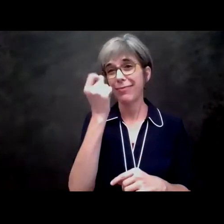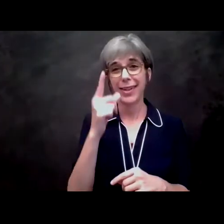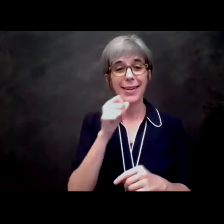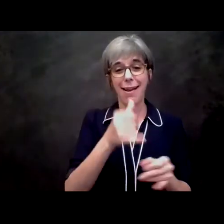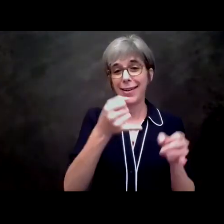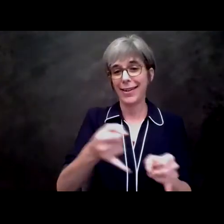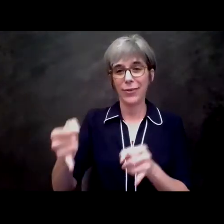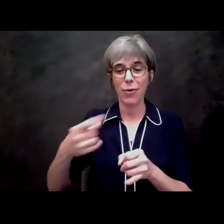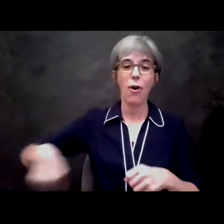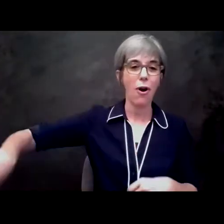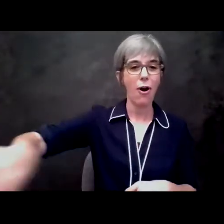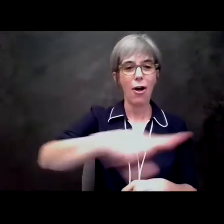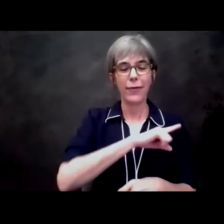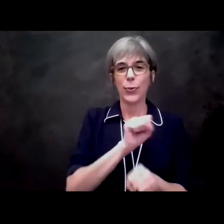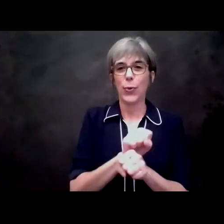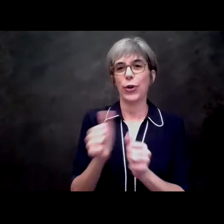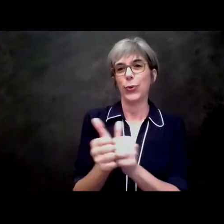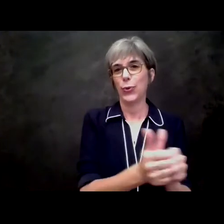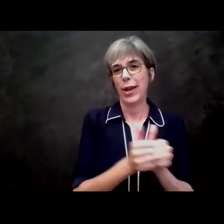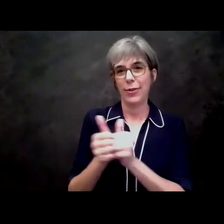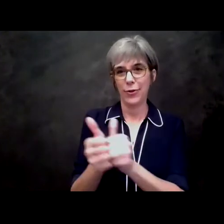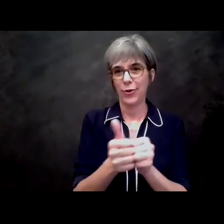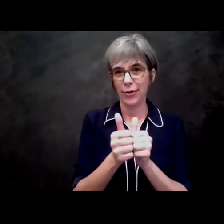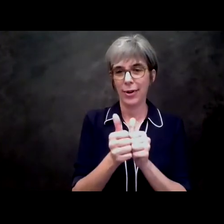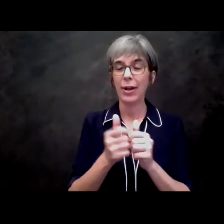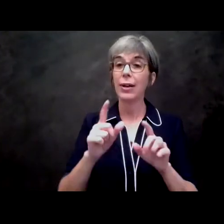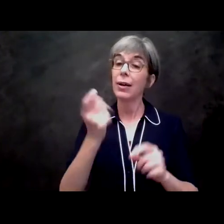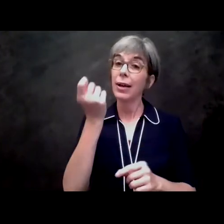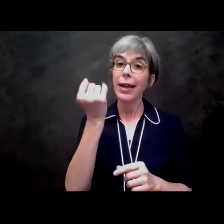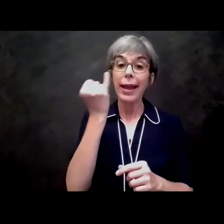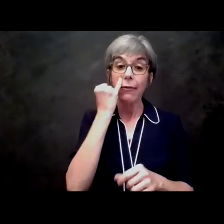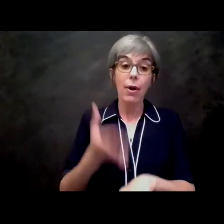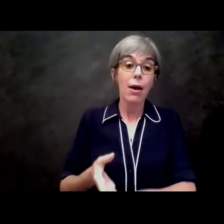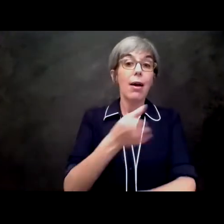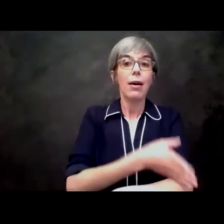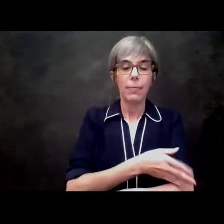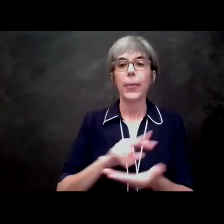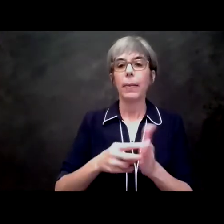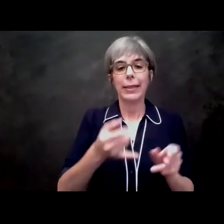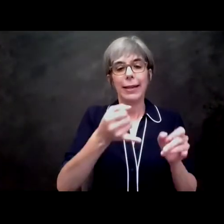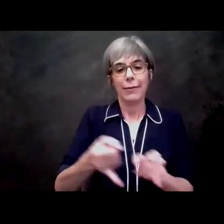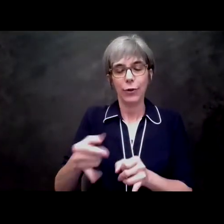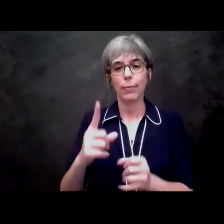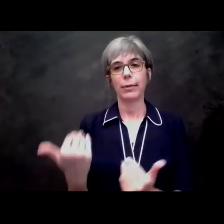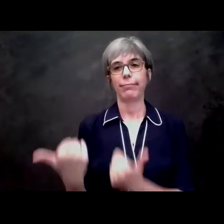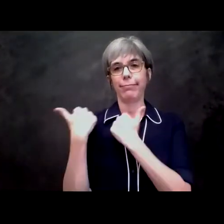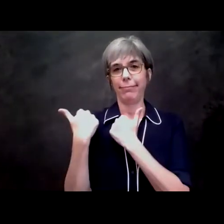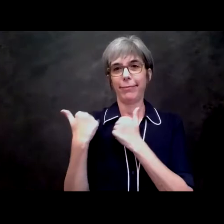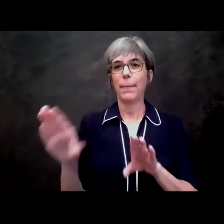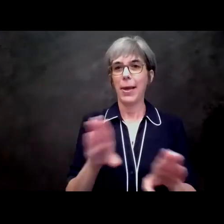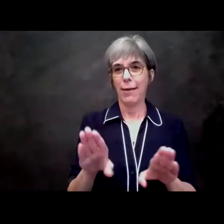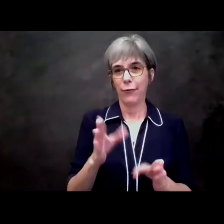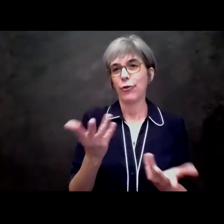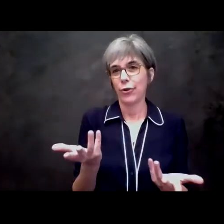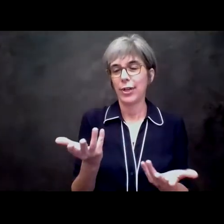because of individuals and their individual behavior that we were able to graduate to phase 4 last Friday. And so